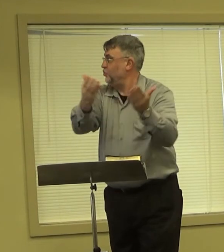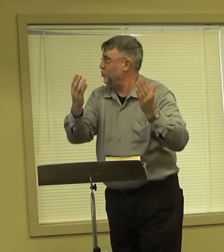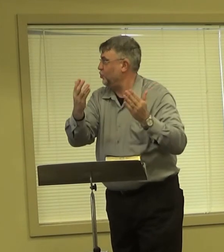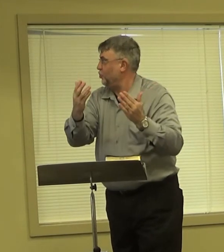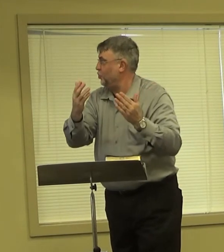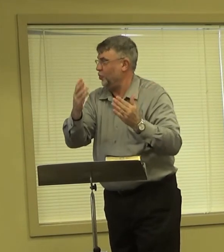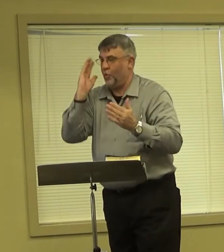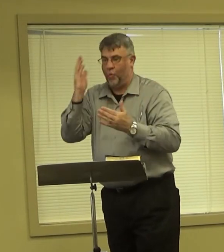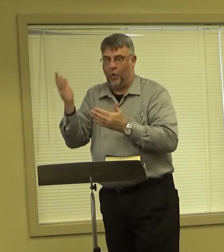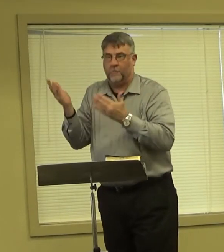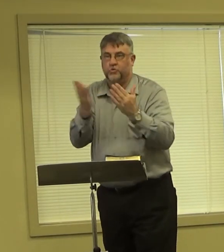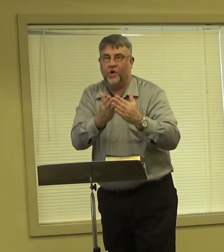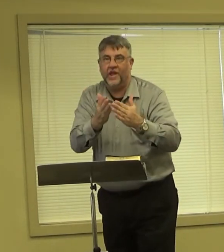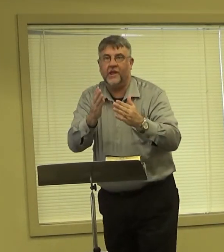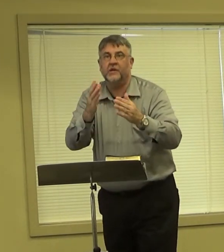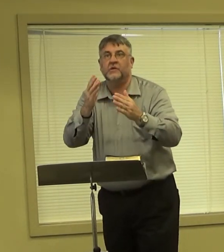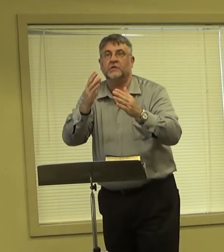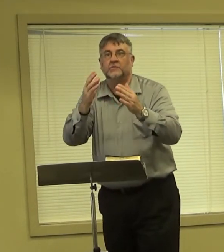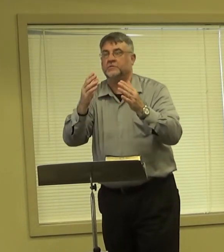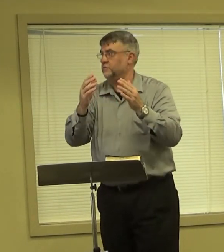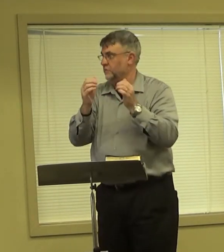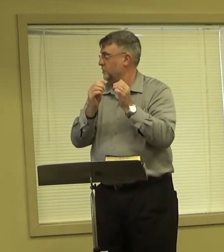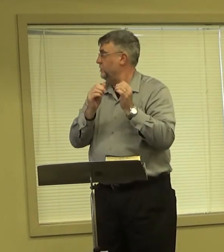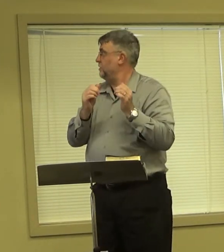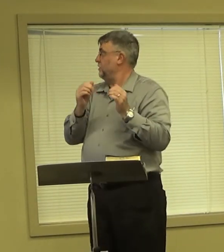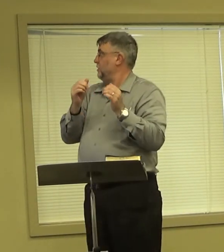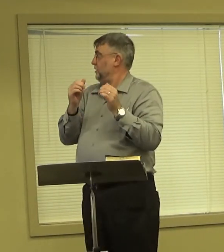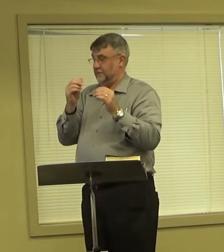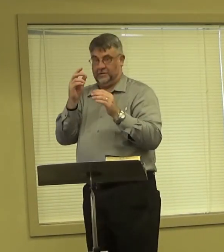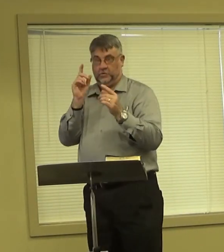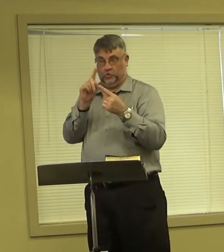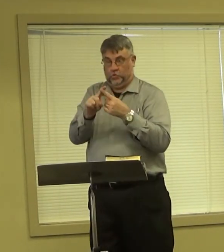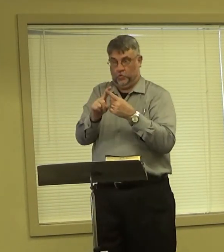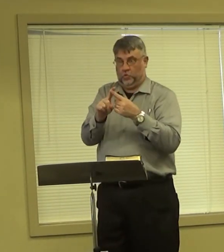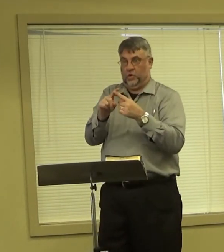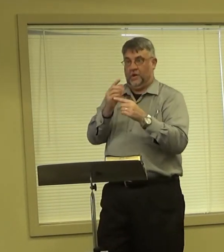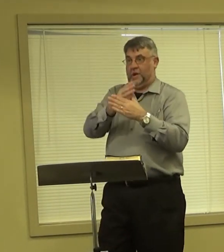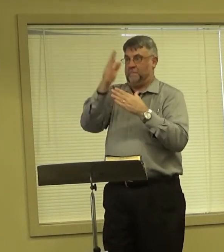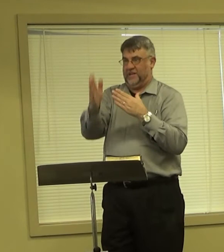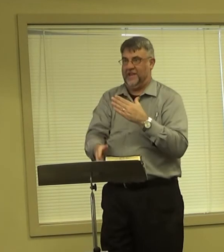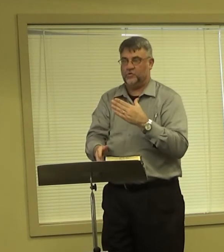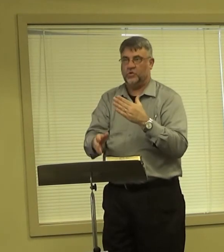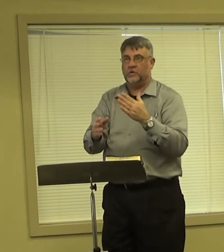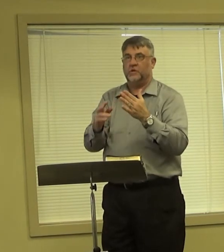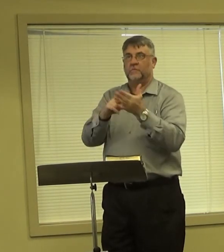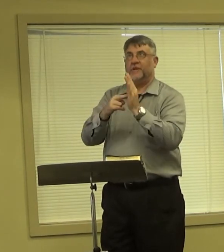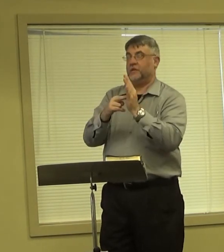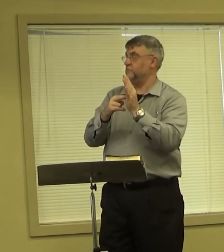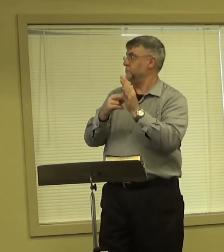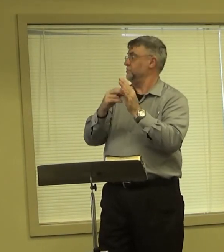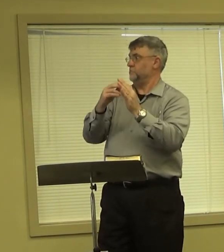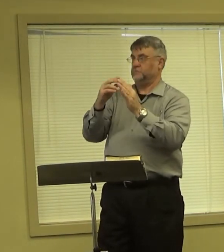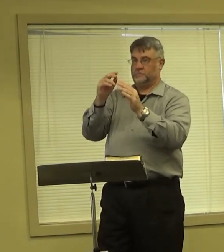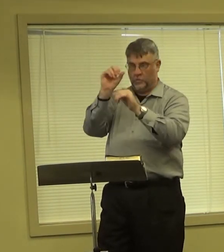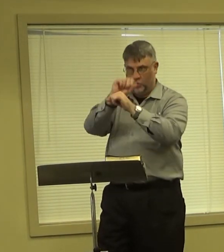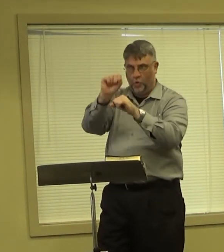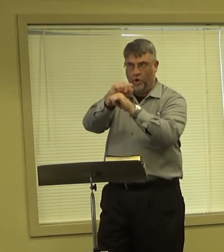work in you will bring it to completion. Meaning,